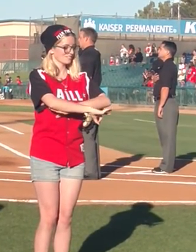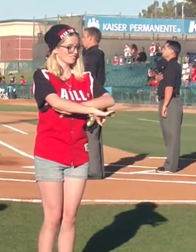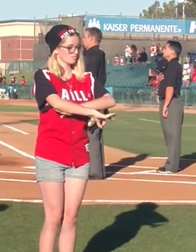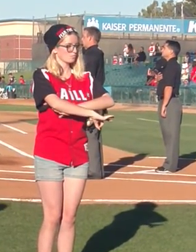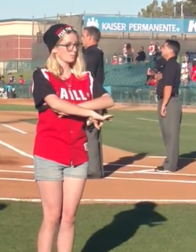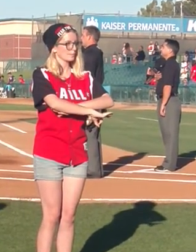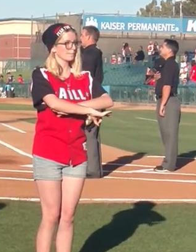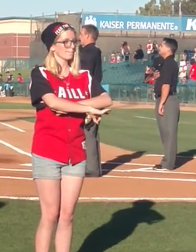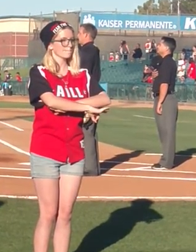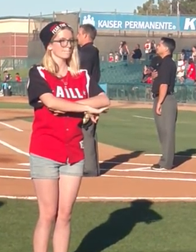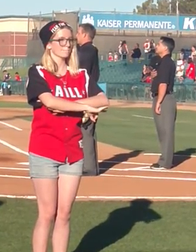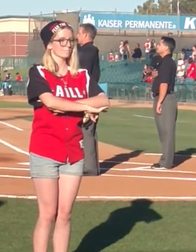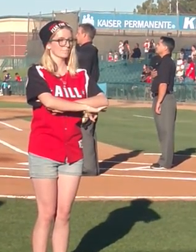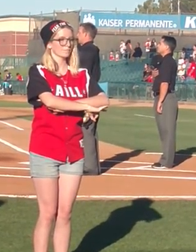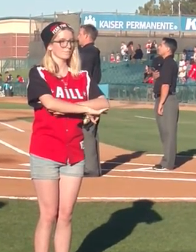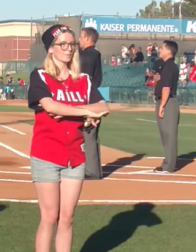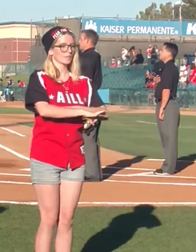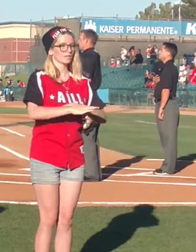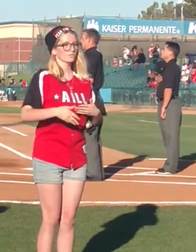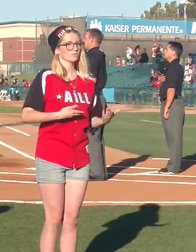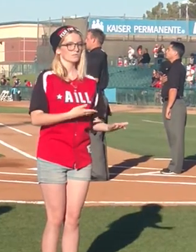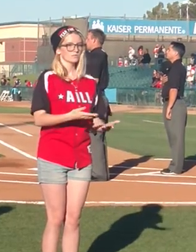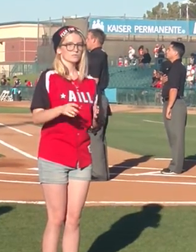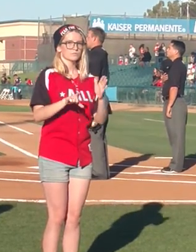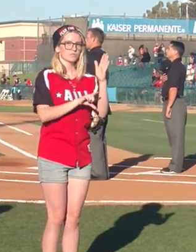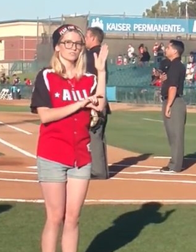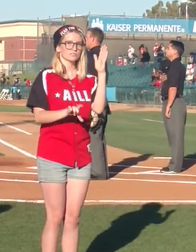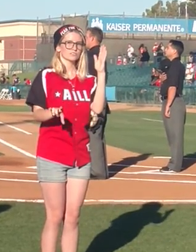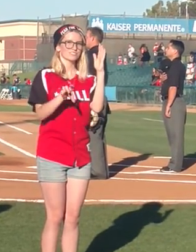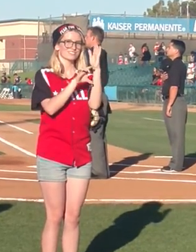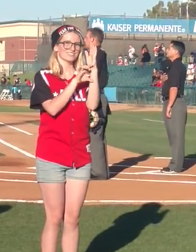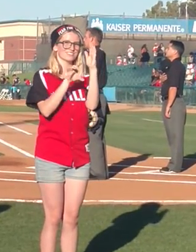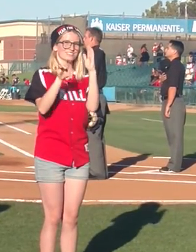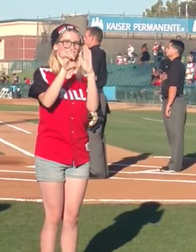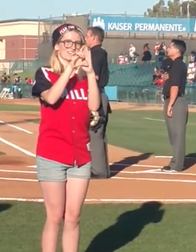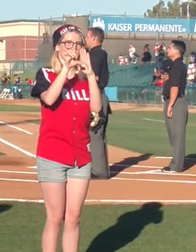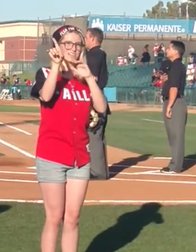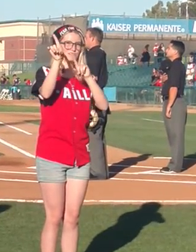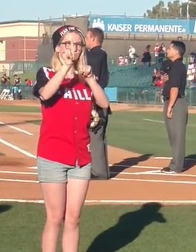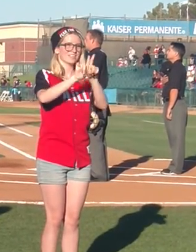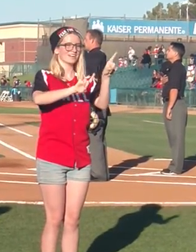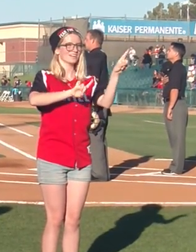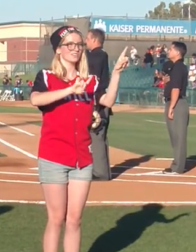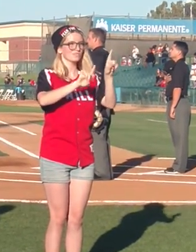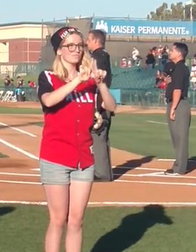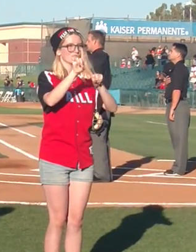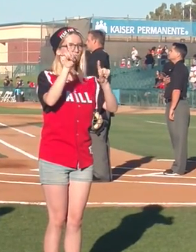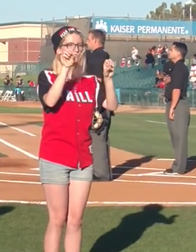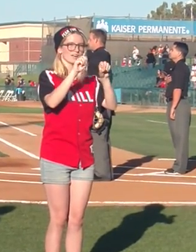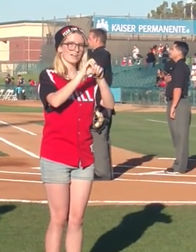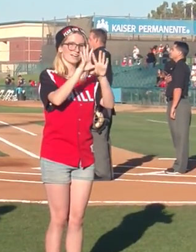gleaming, Whose broad stripes and bright